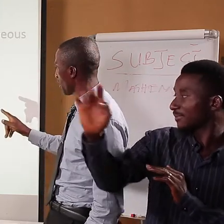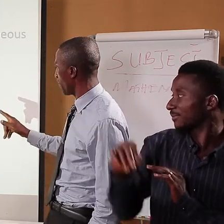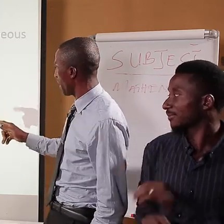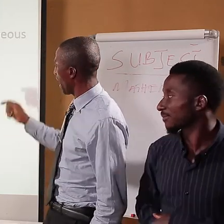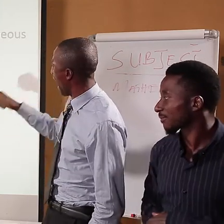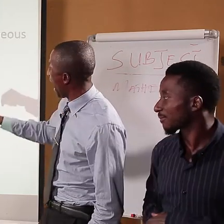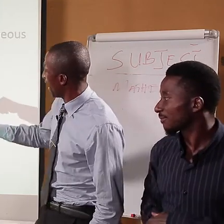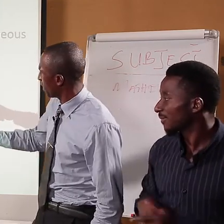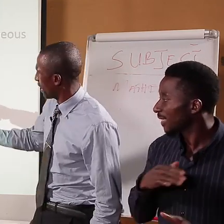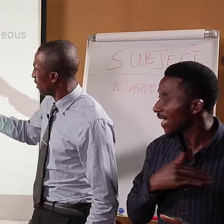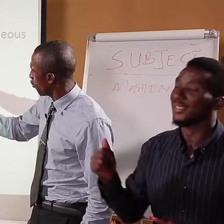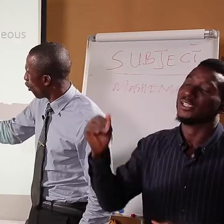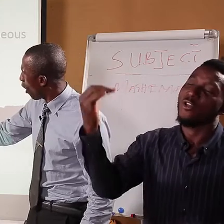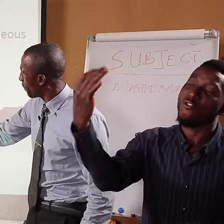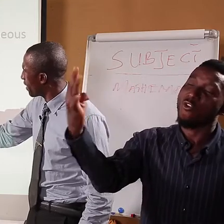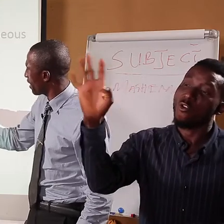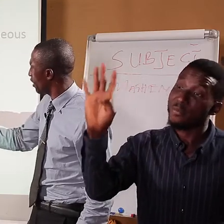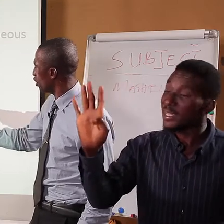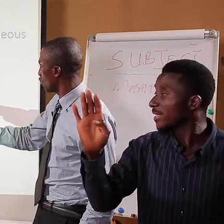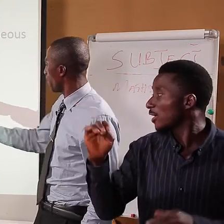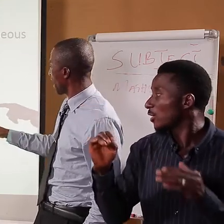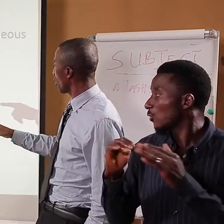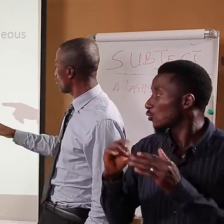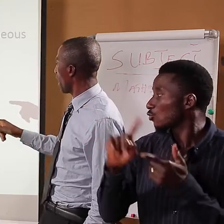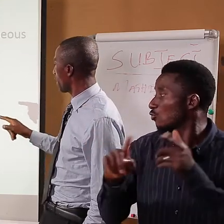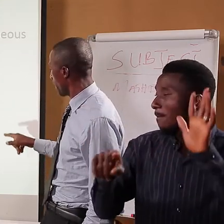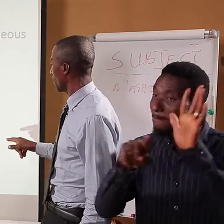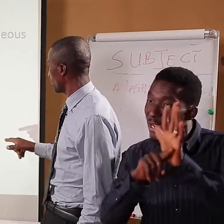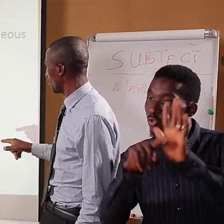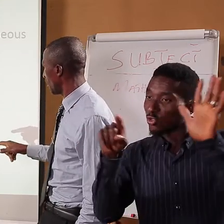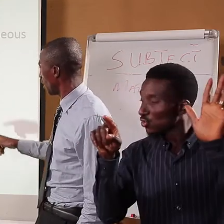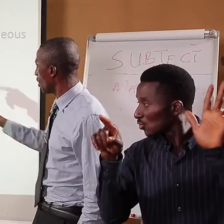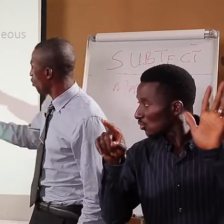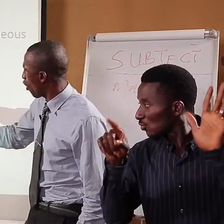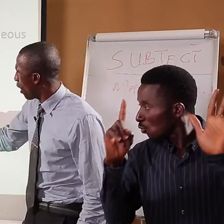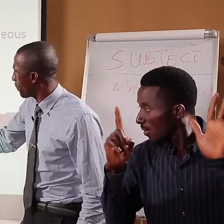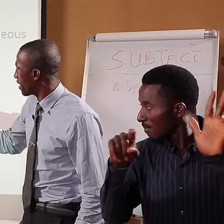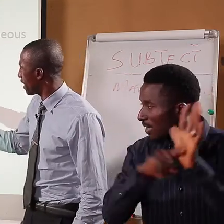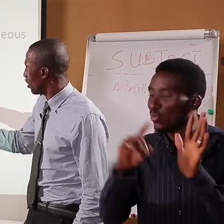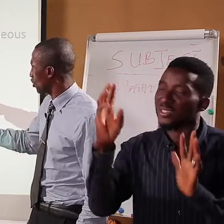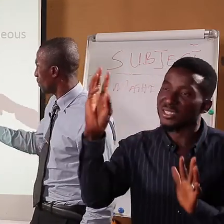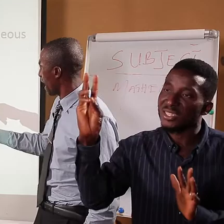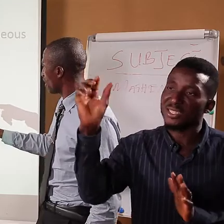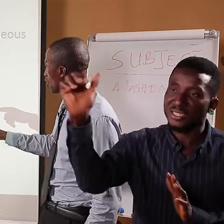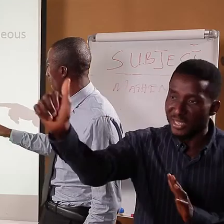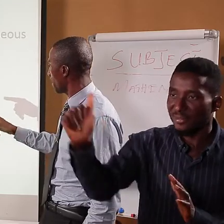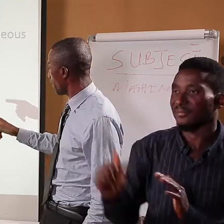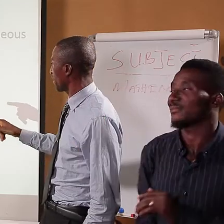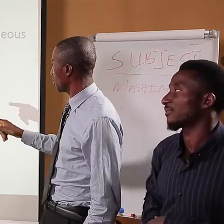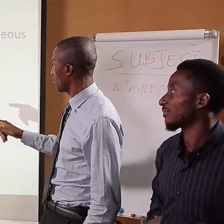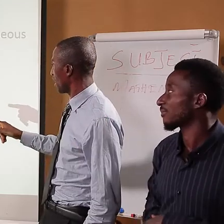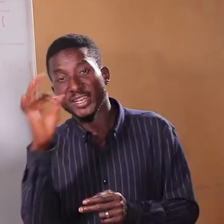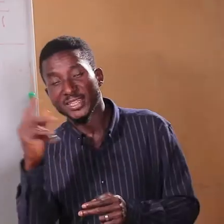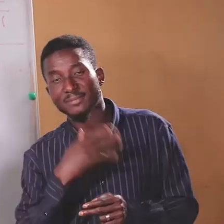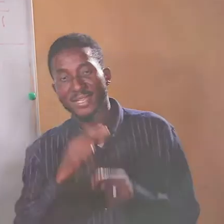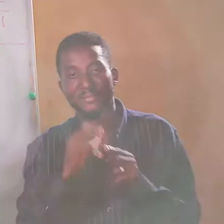minus 3b. And 4b equals to minus 1 minus 6a. 4b equals to minus 1